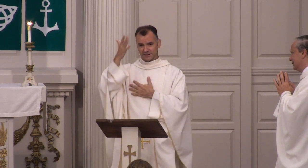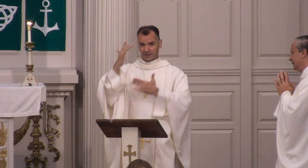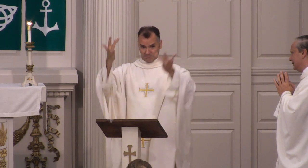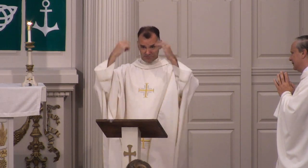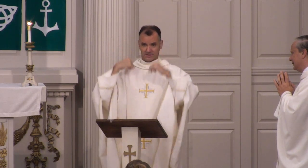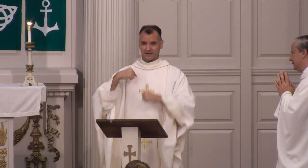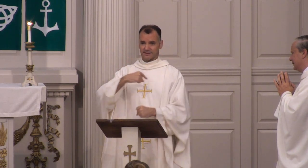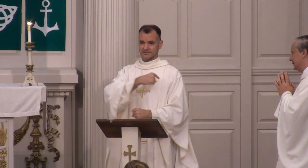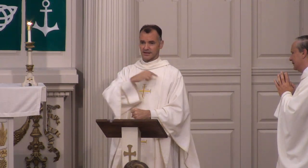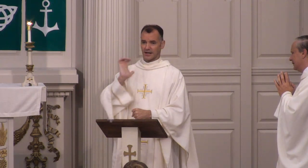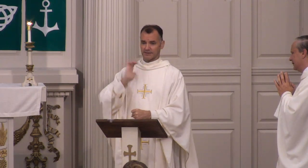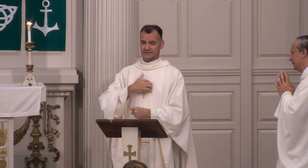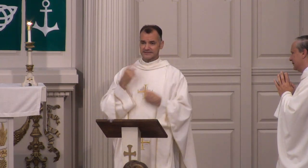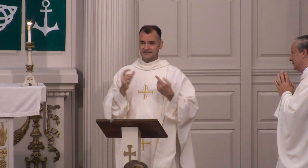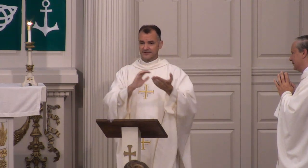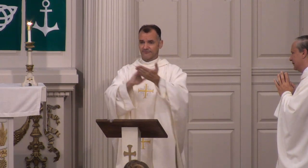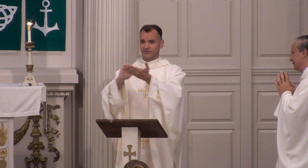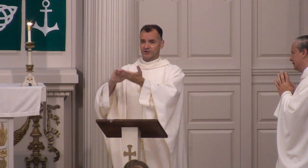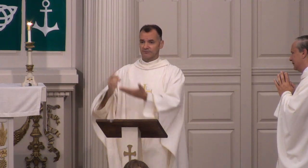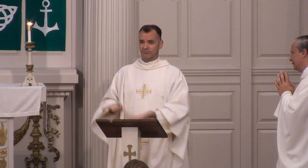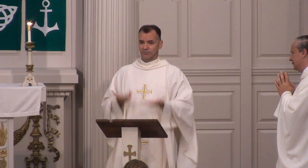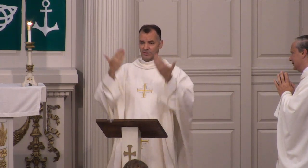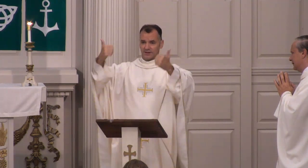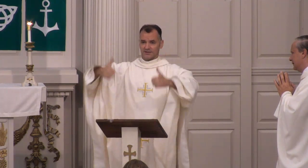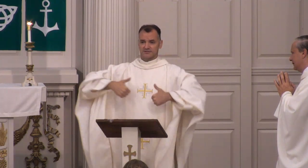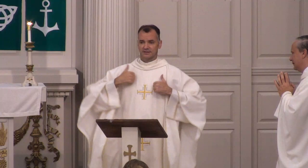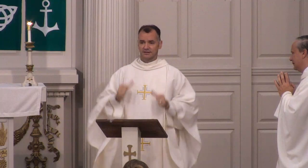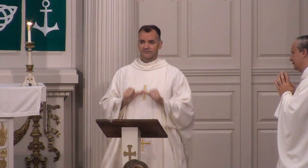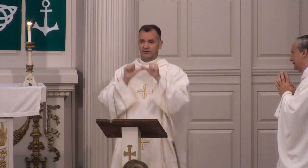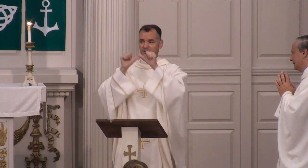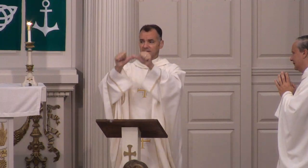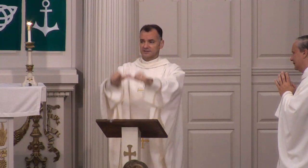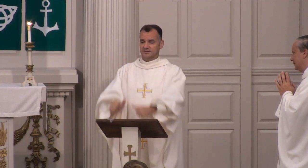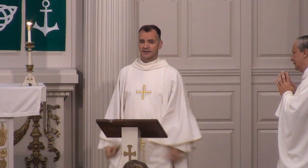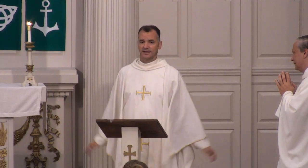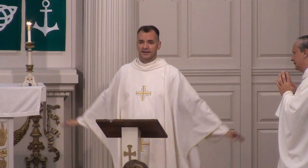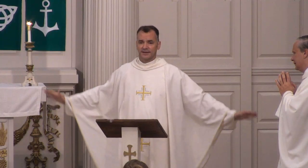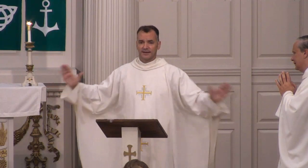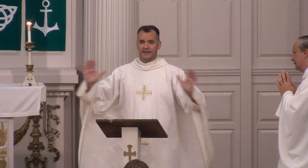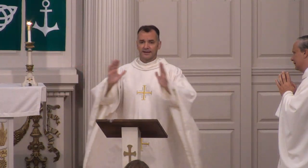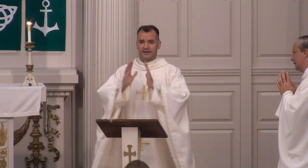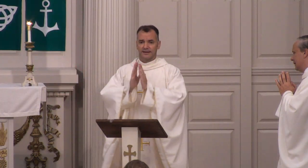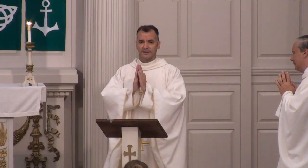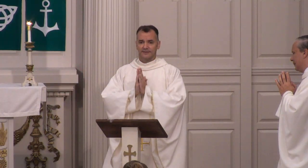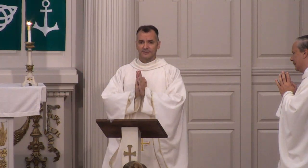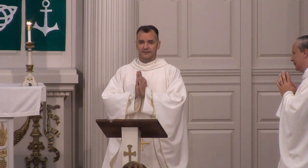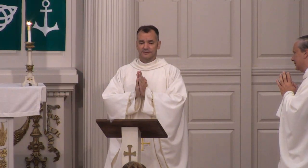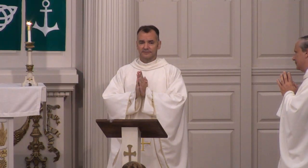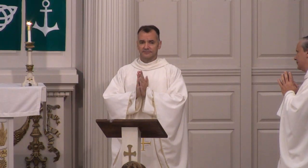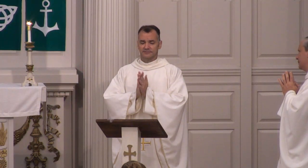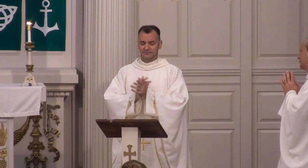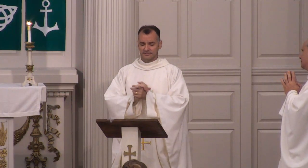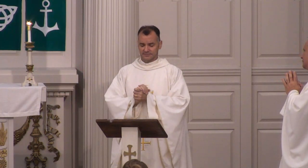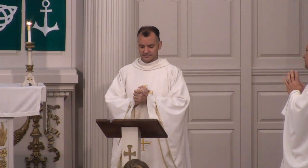May Almighty God have mercy on us, forgive us our sins, and bring us to everlasting life. Amen.